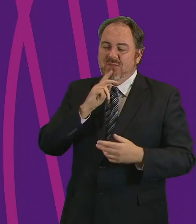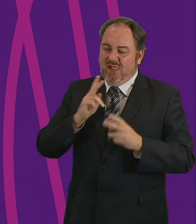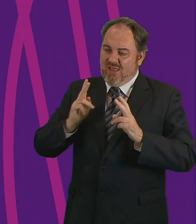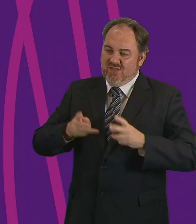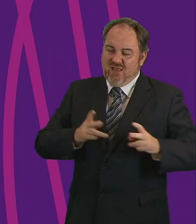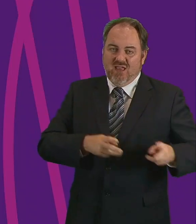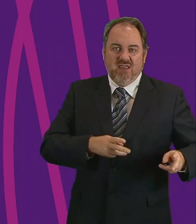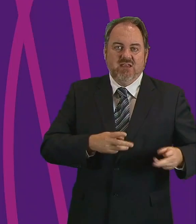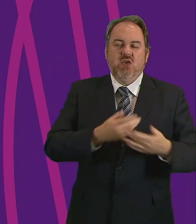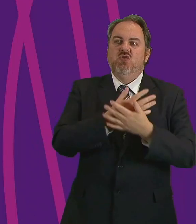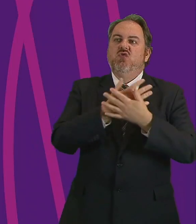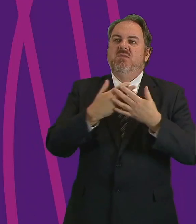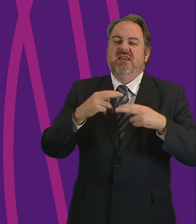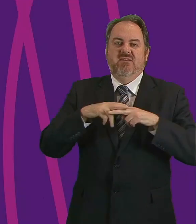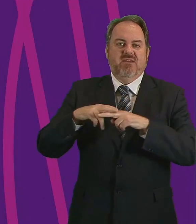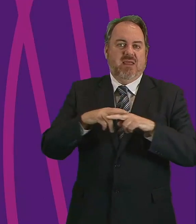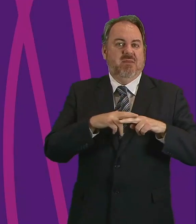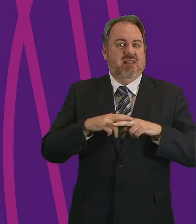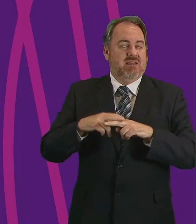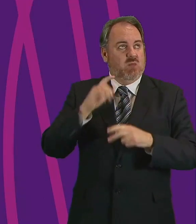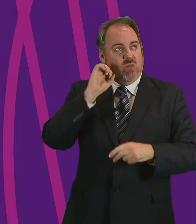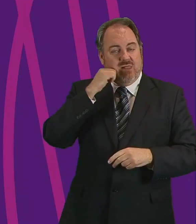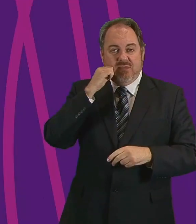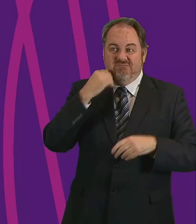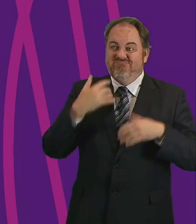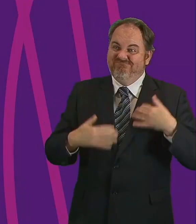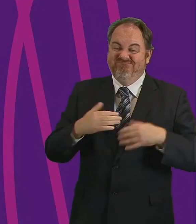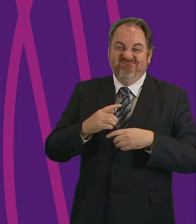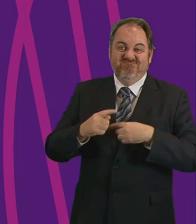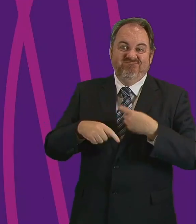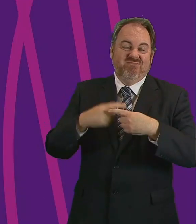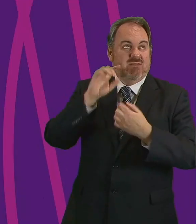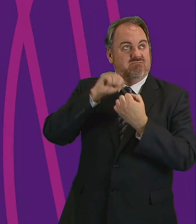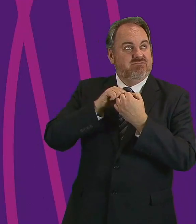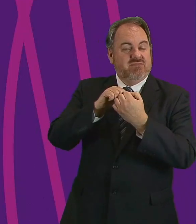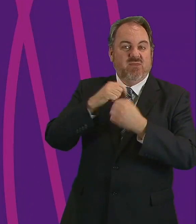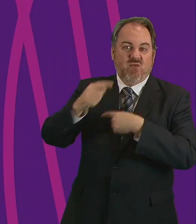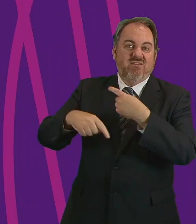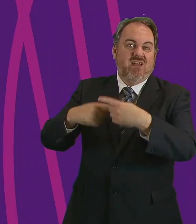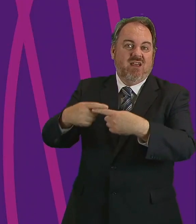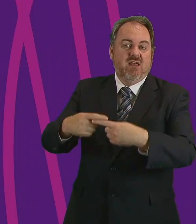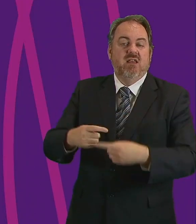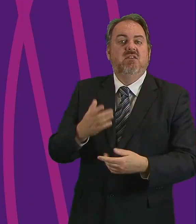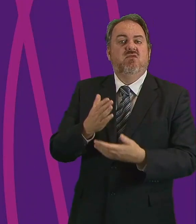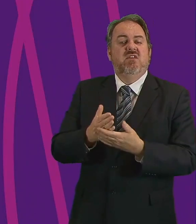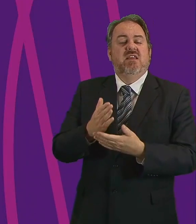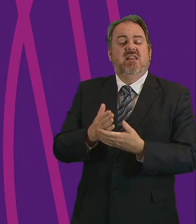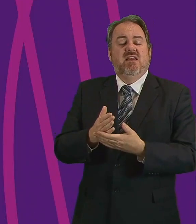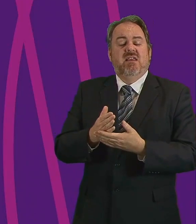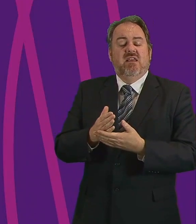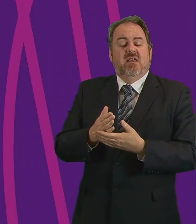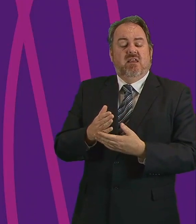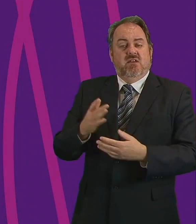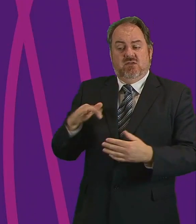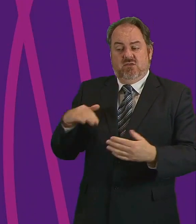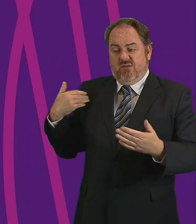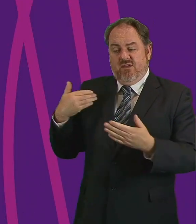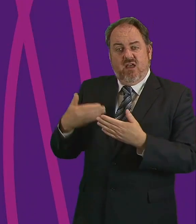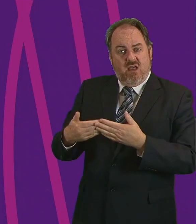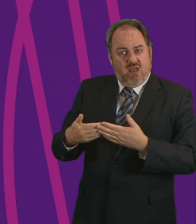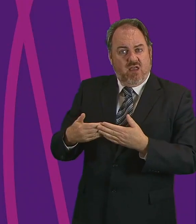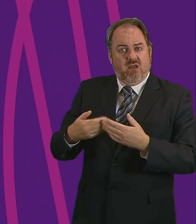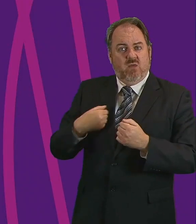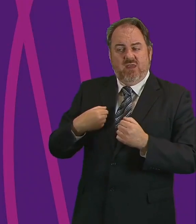forever. And I want to pay tribute to both the Scottish and the UK governments for the schemes that have been introduced so far. I know it's